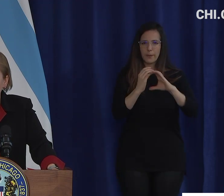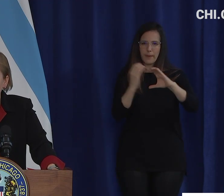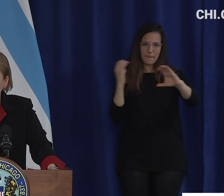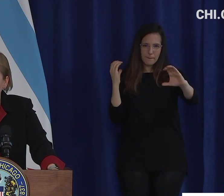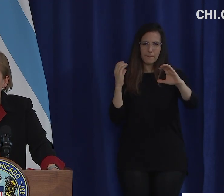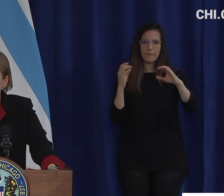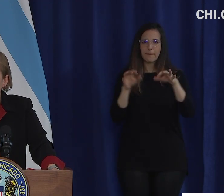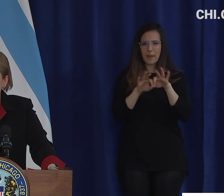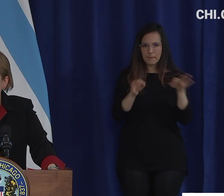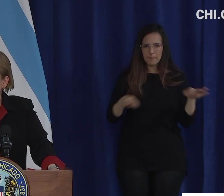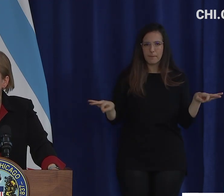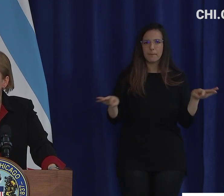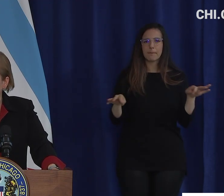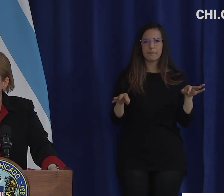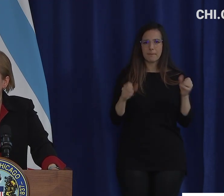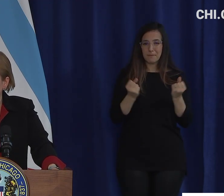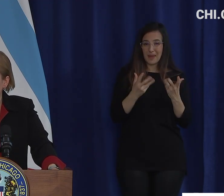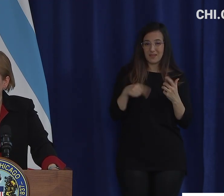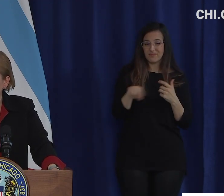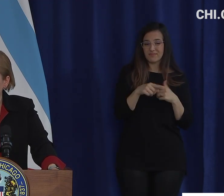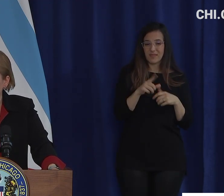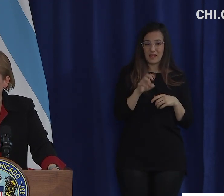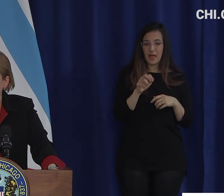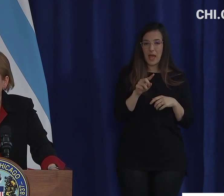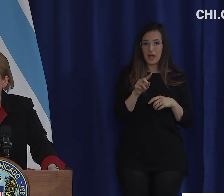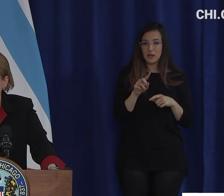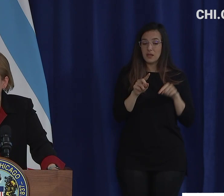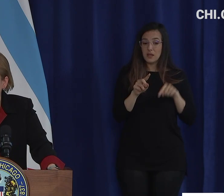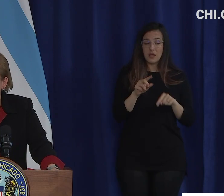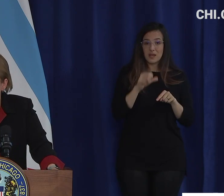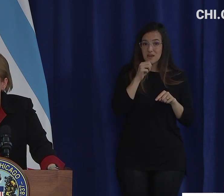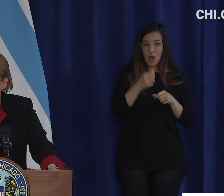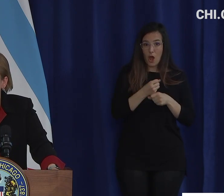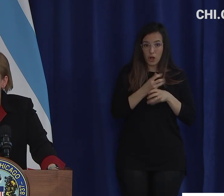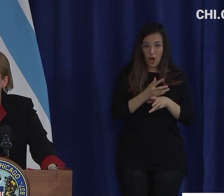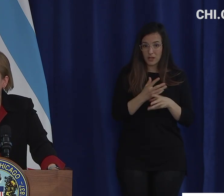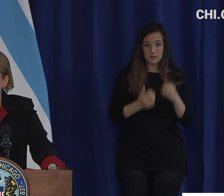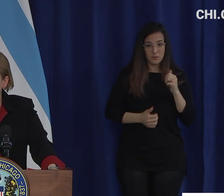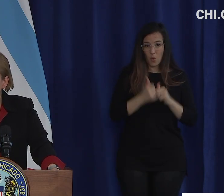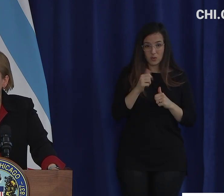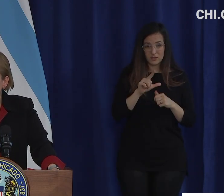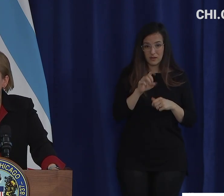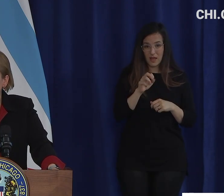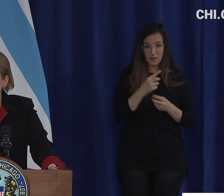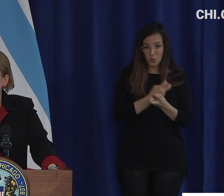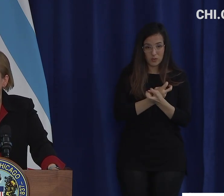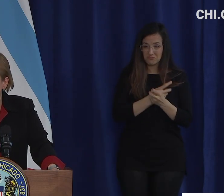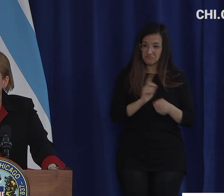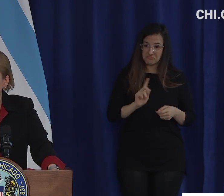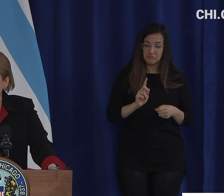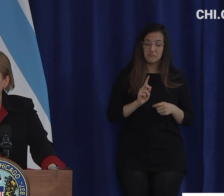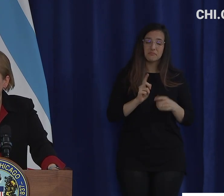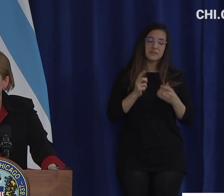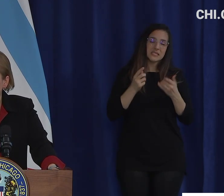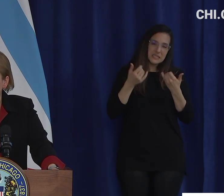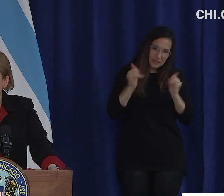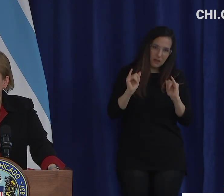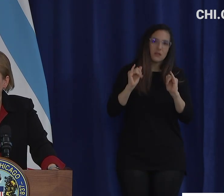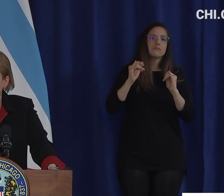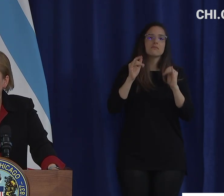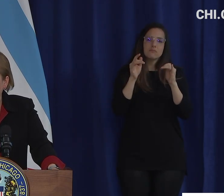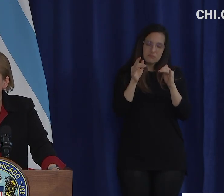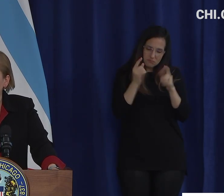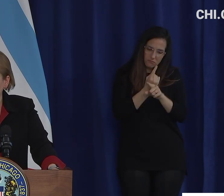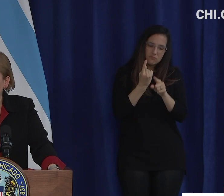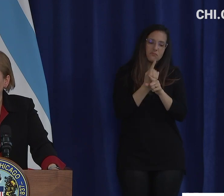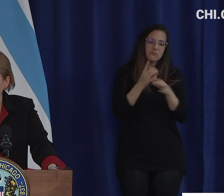and that is not what drives most of the lead poisoning here. But I think it is appropriate for the city to be taking a really serious look